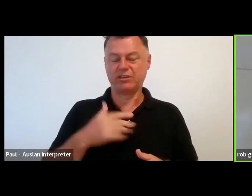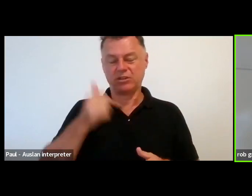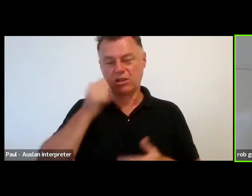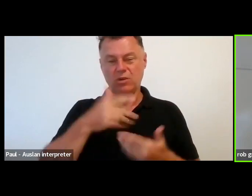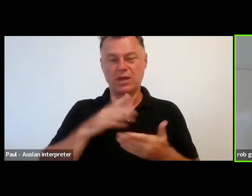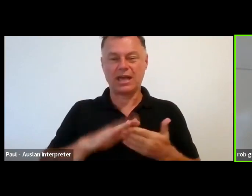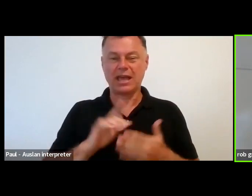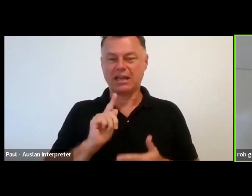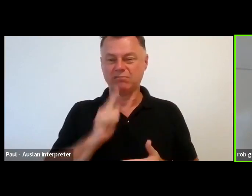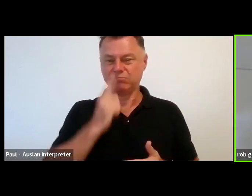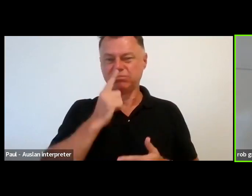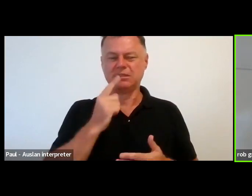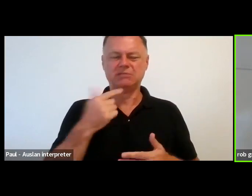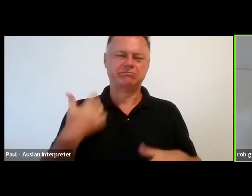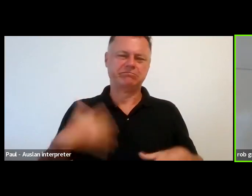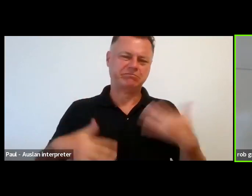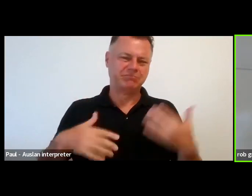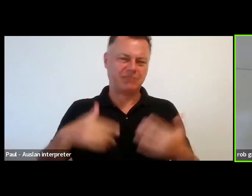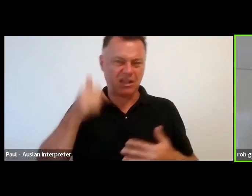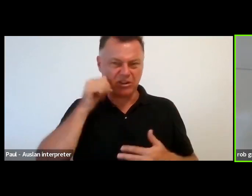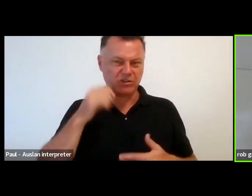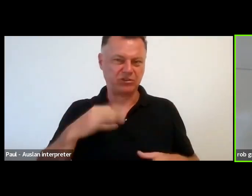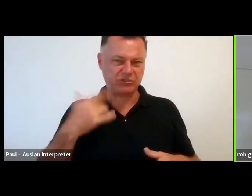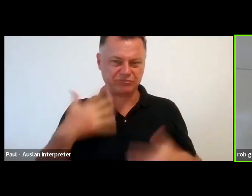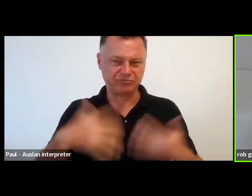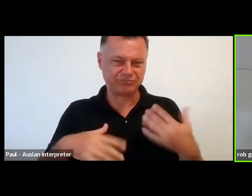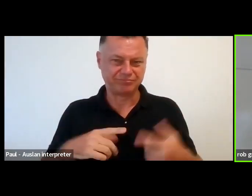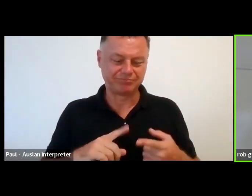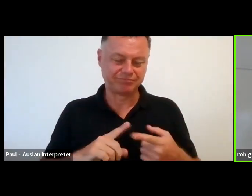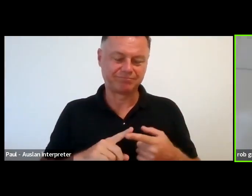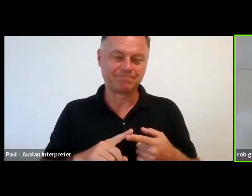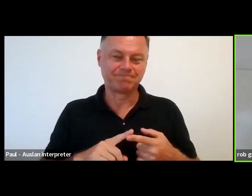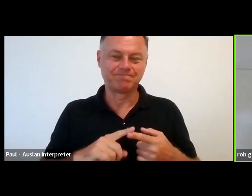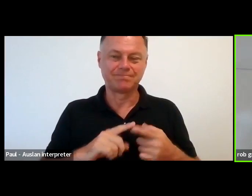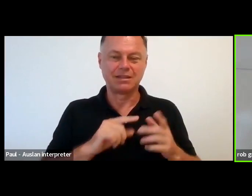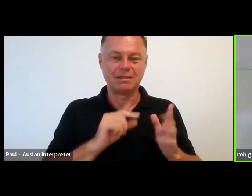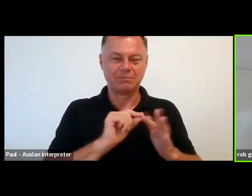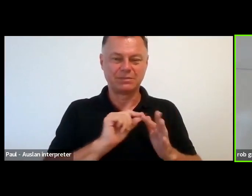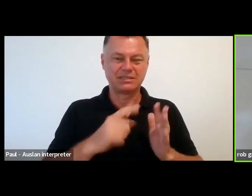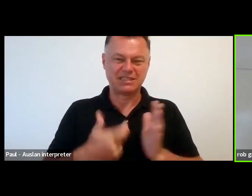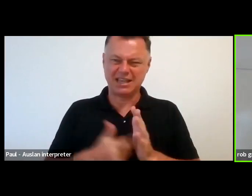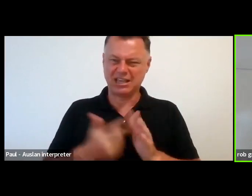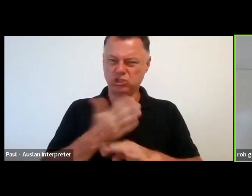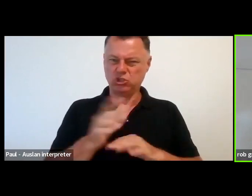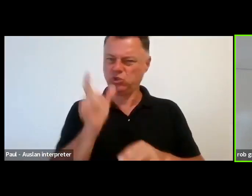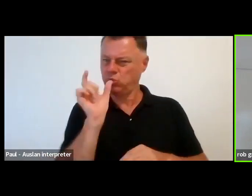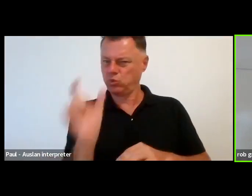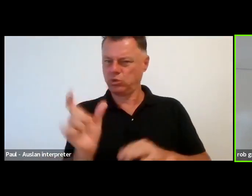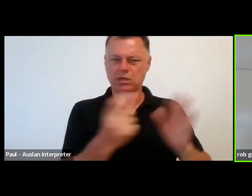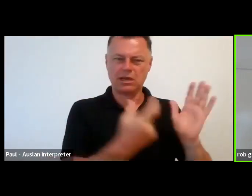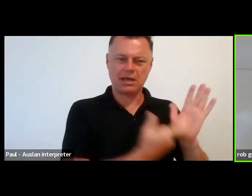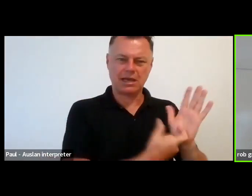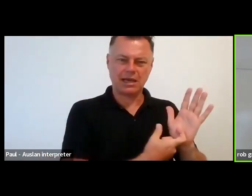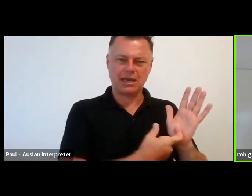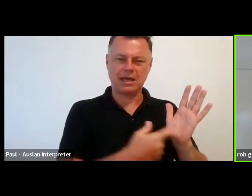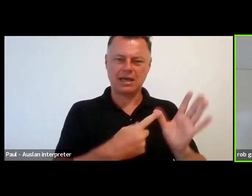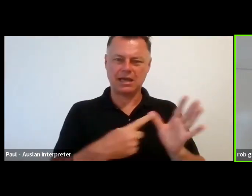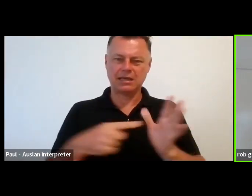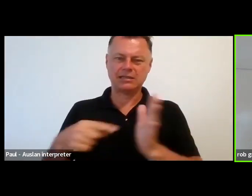which is not a pleasant thing. And many of us are also now understanding what rat means. And I have actually said